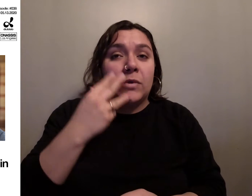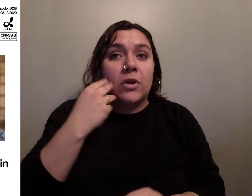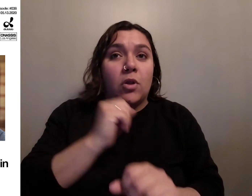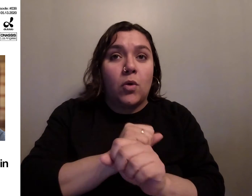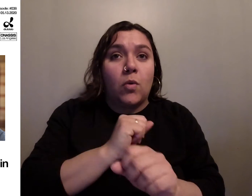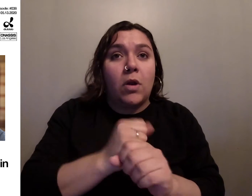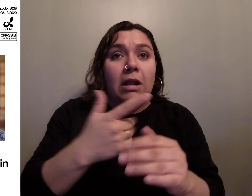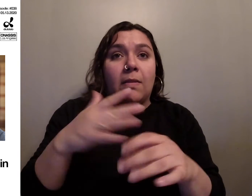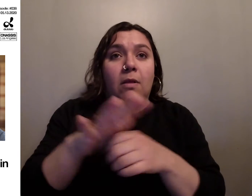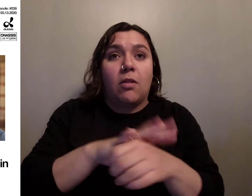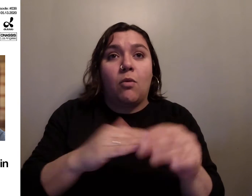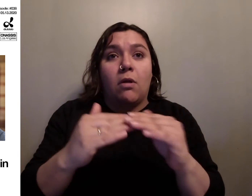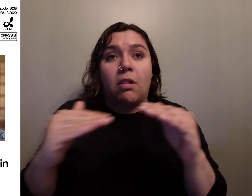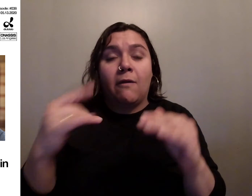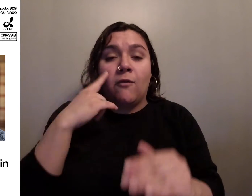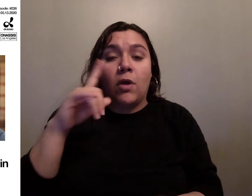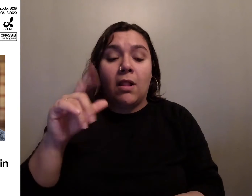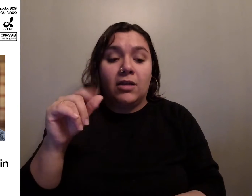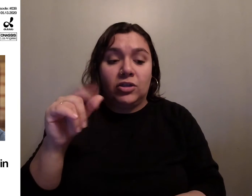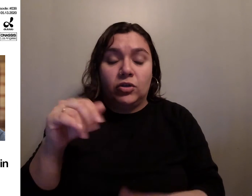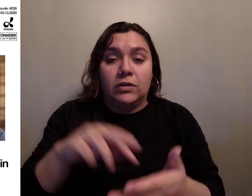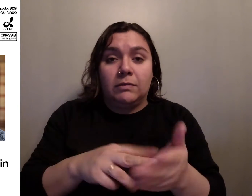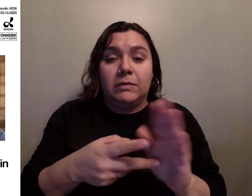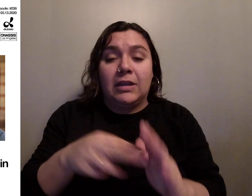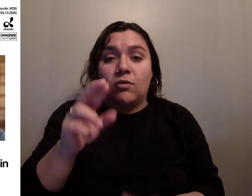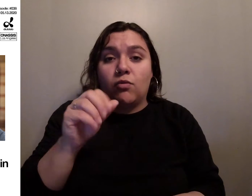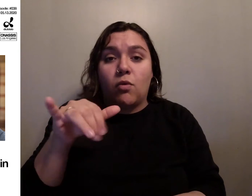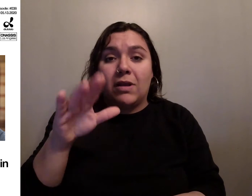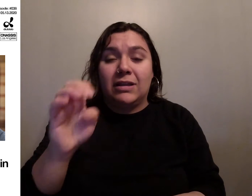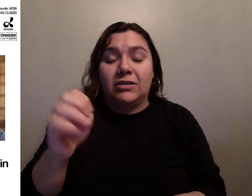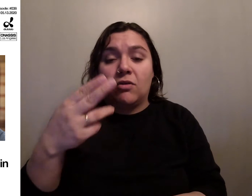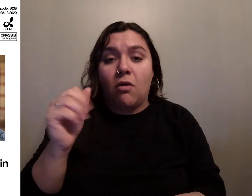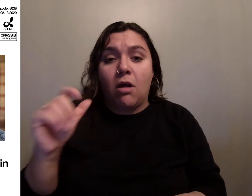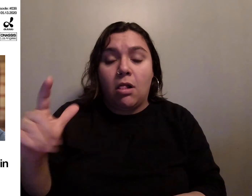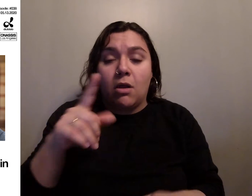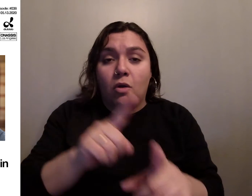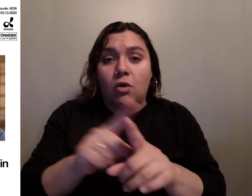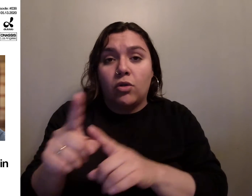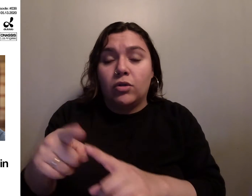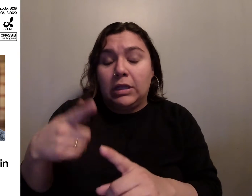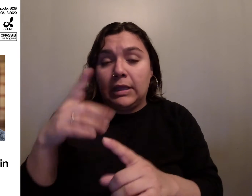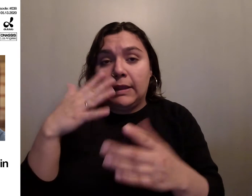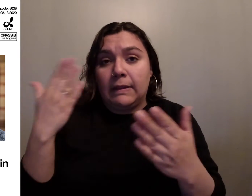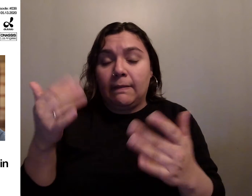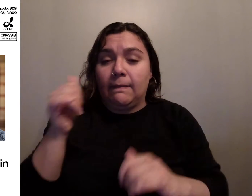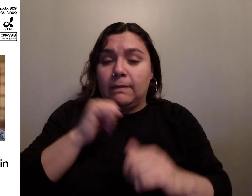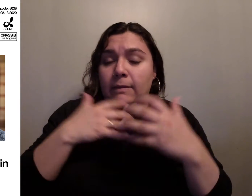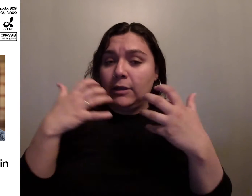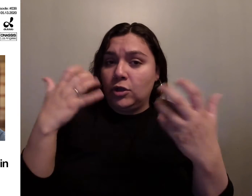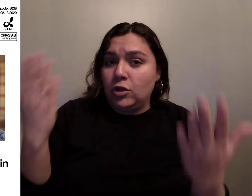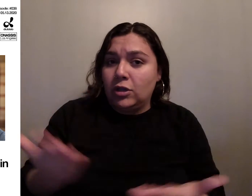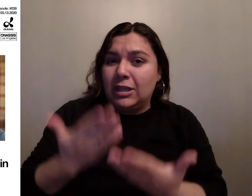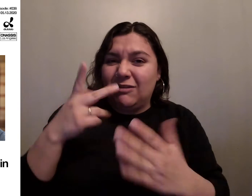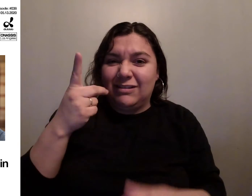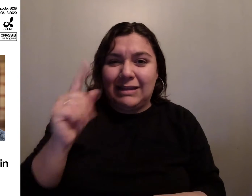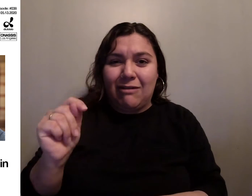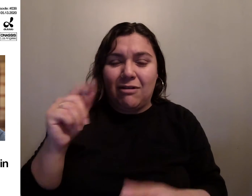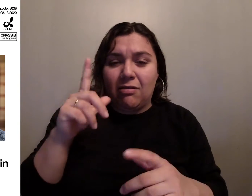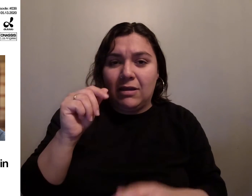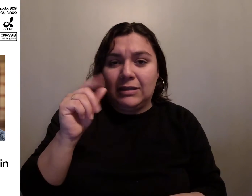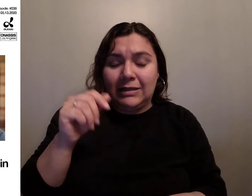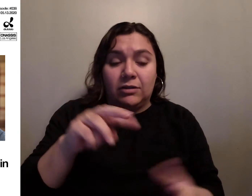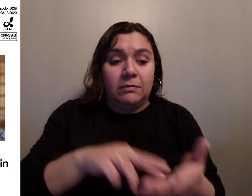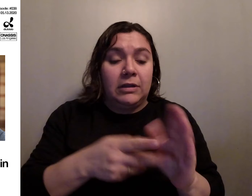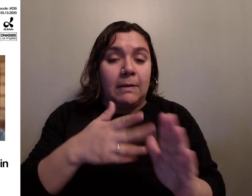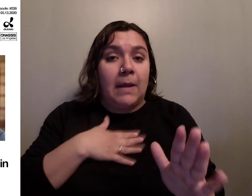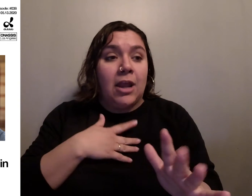would recognize our work or experience it at a local level in Los Angeles would be Royce Hall, and also at the theater at the Ace